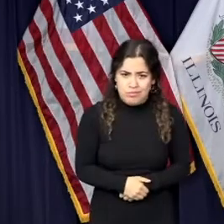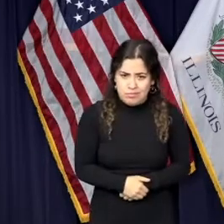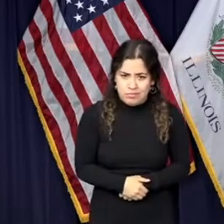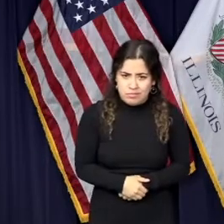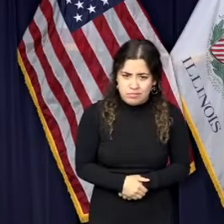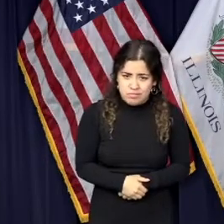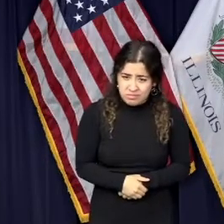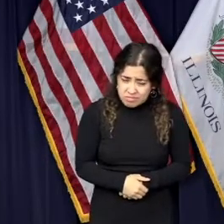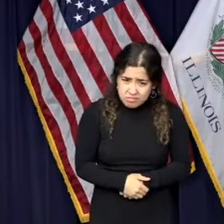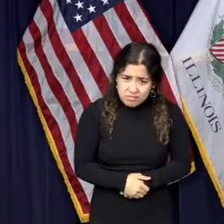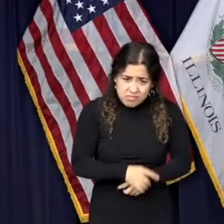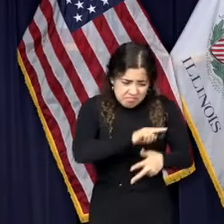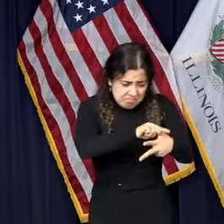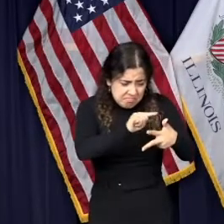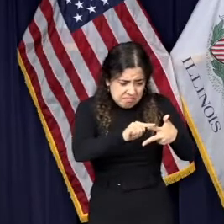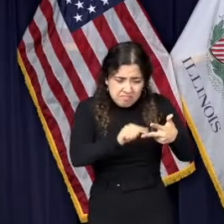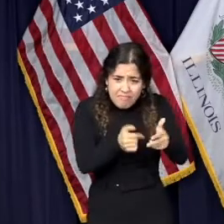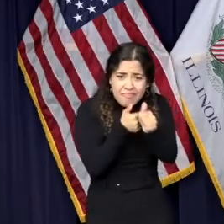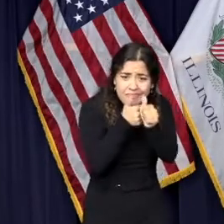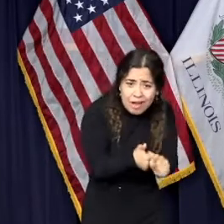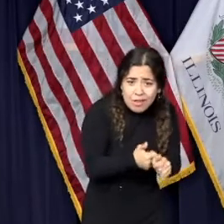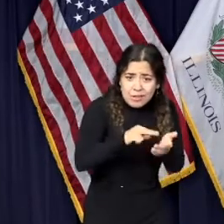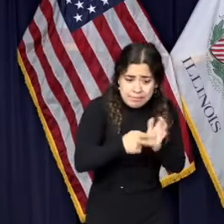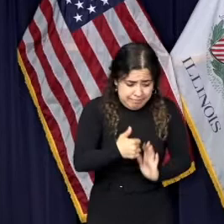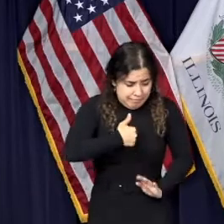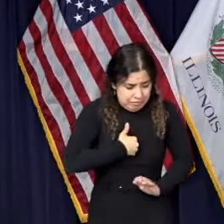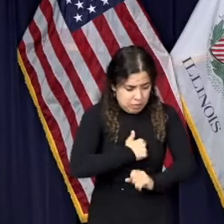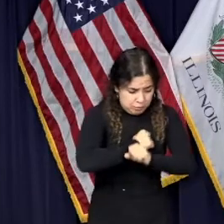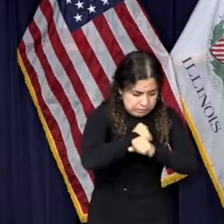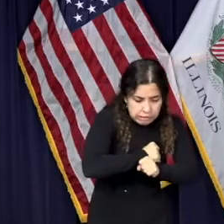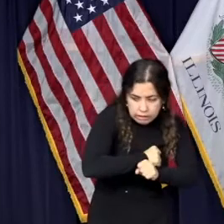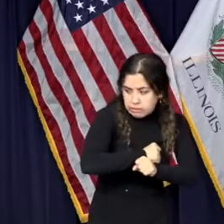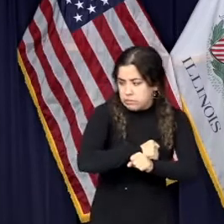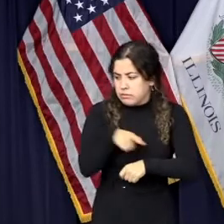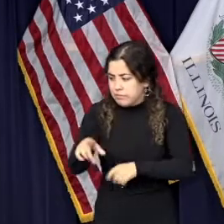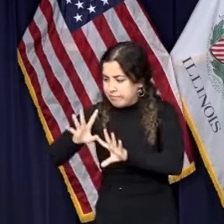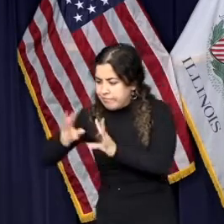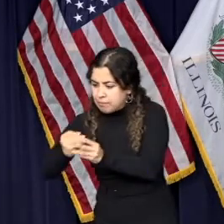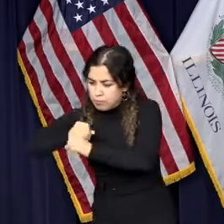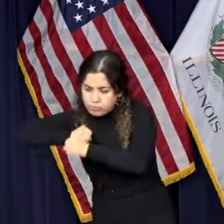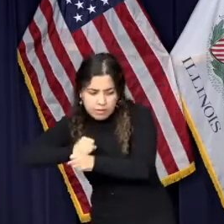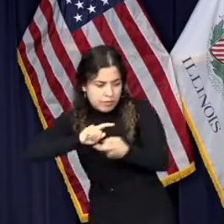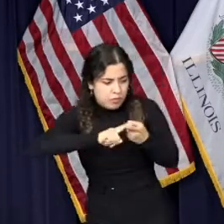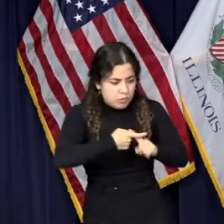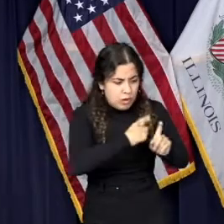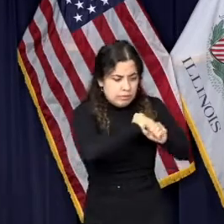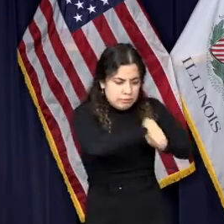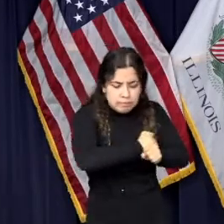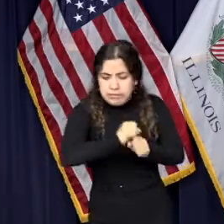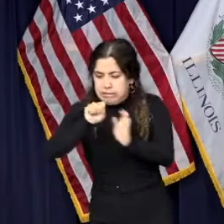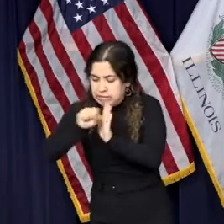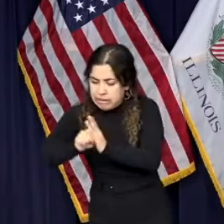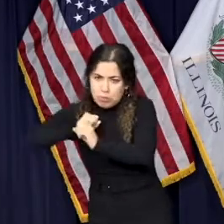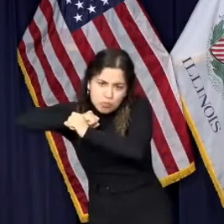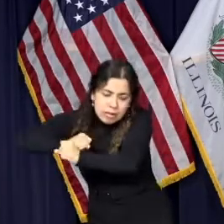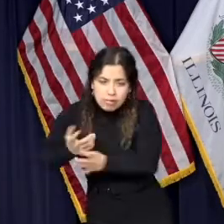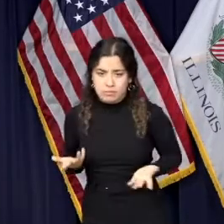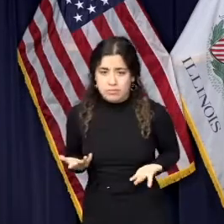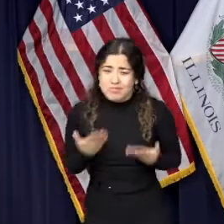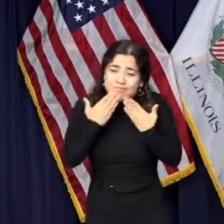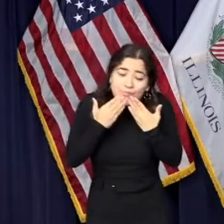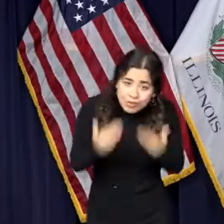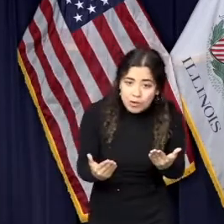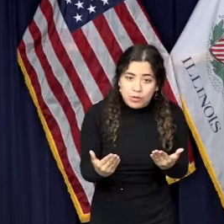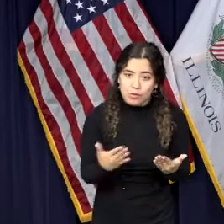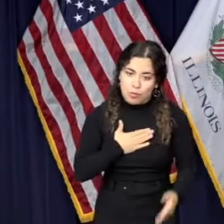do to protect ourselves, our families, our friends, our community, our state. Thank you for taking on these